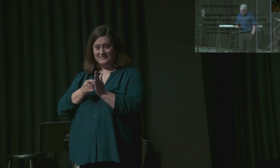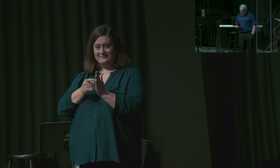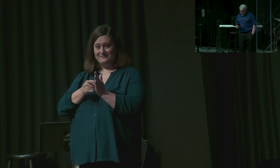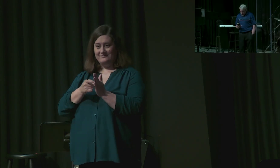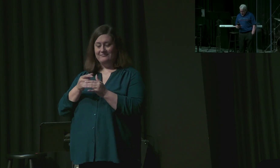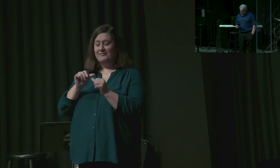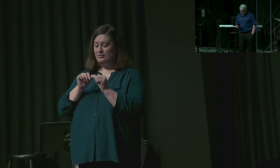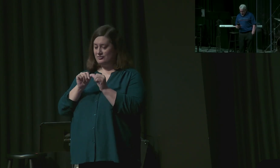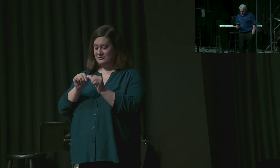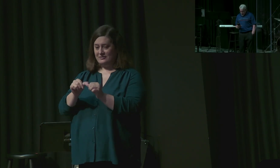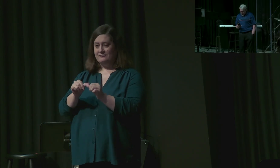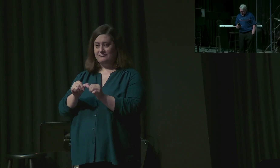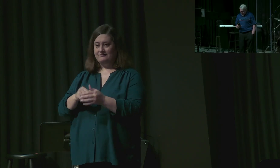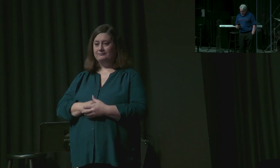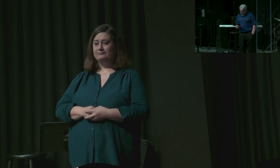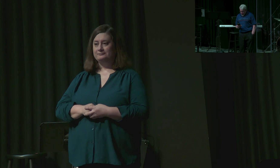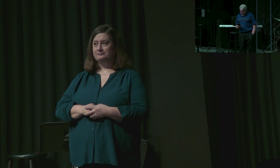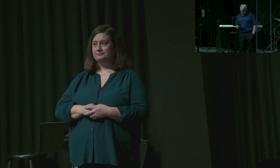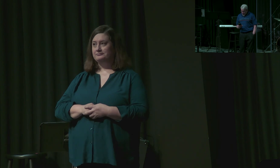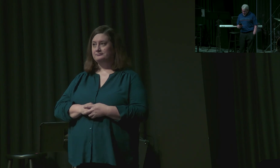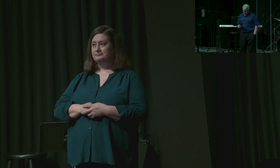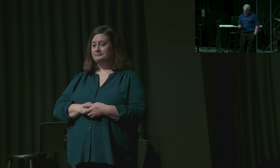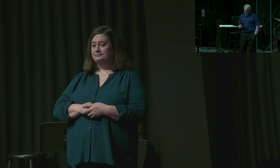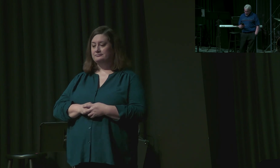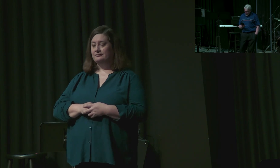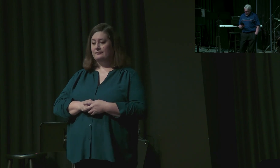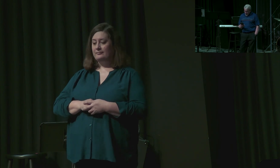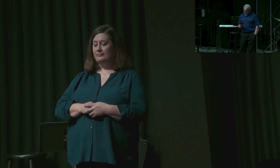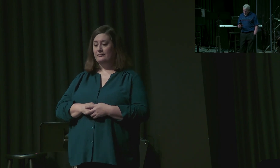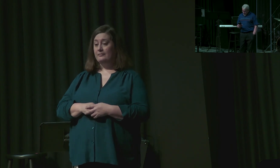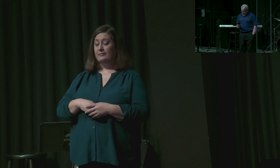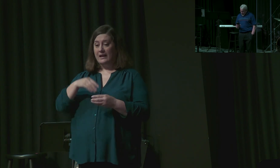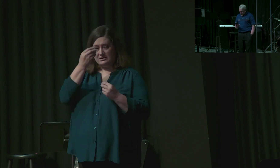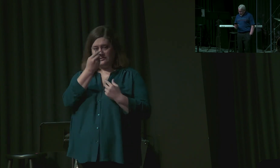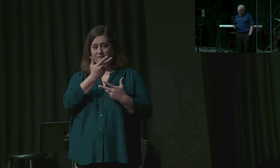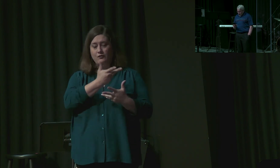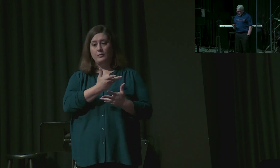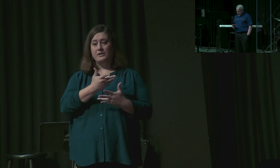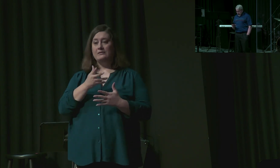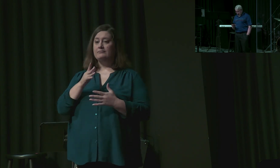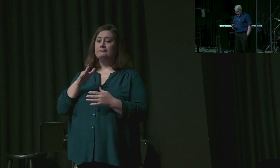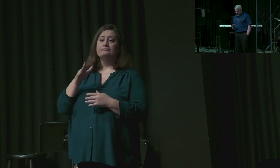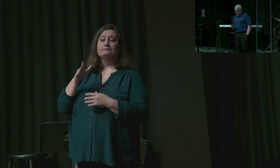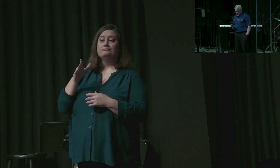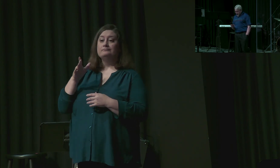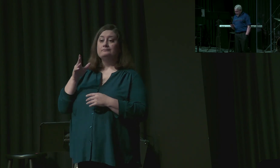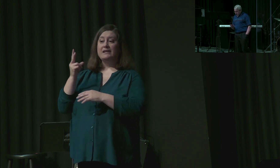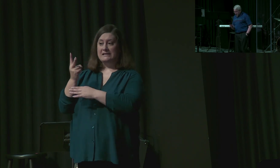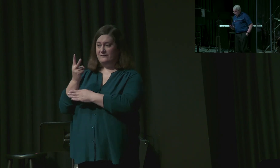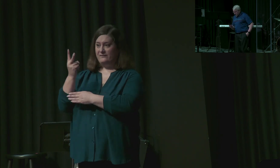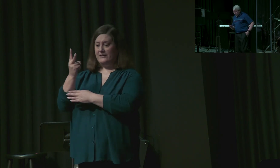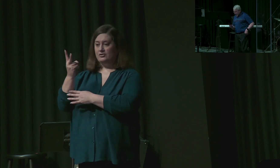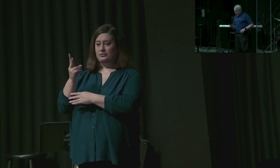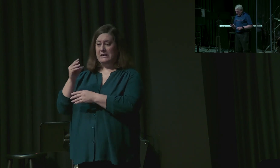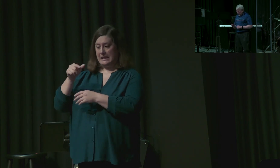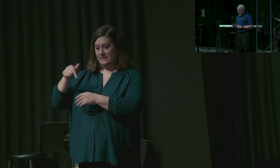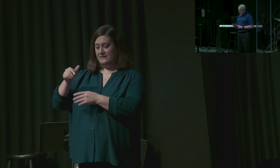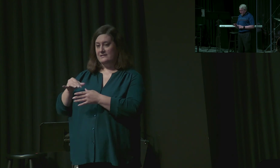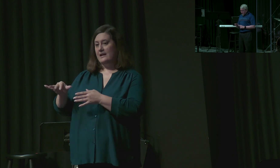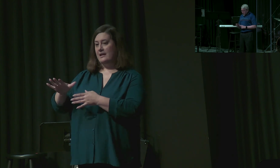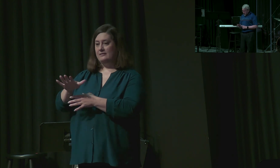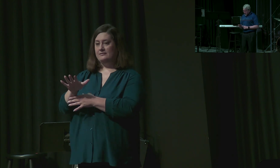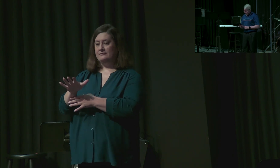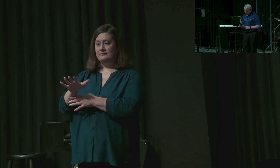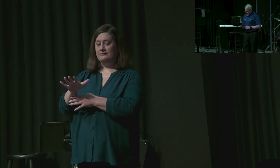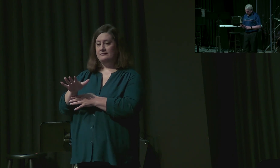Here are the victories that he has won, the land that he has gained. In a play on the word Shechem, Jacob bequeaths